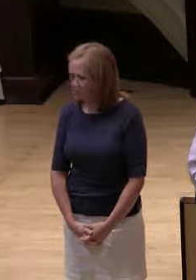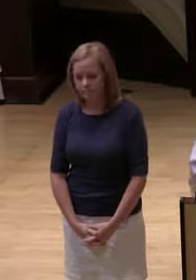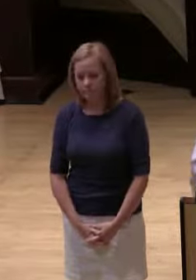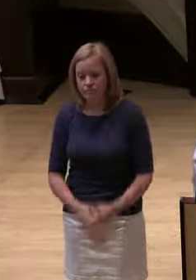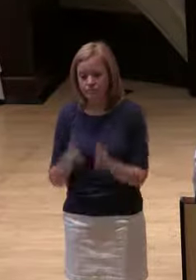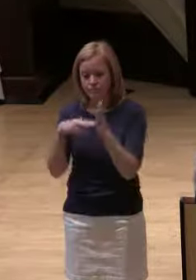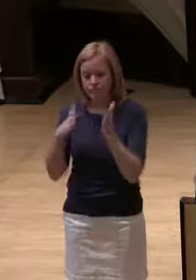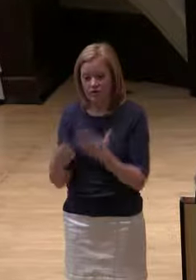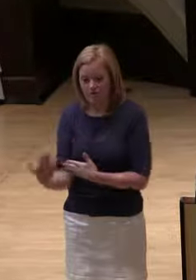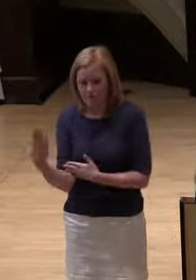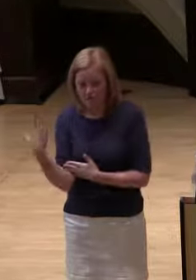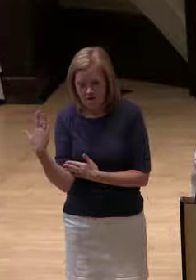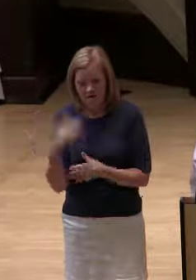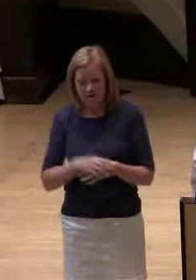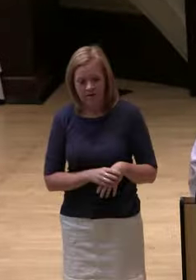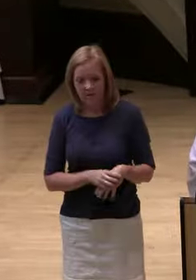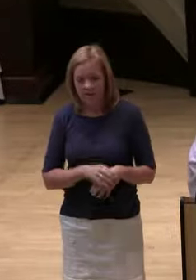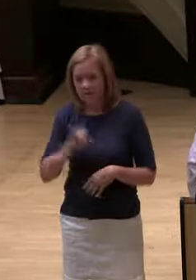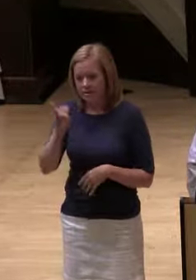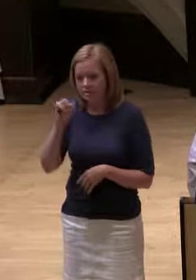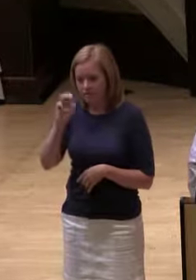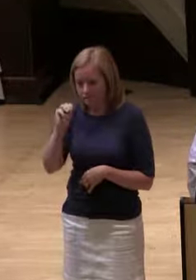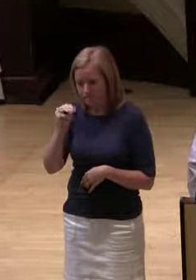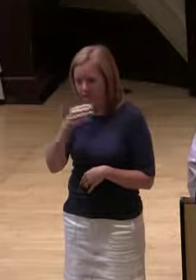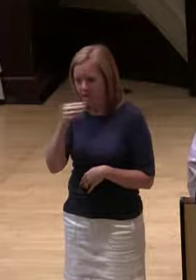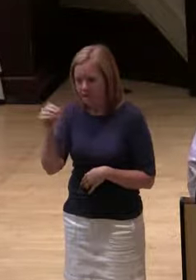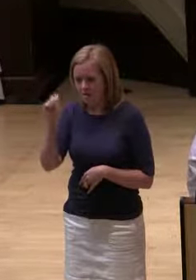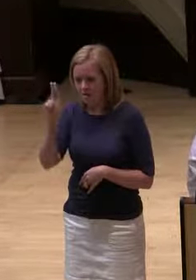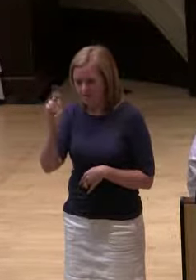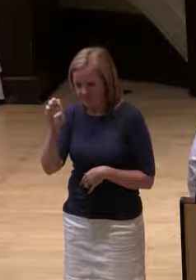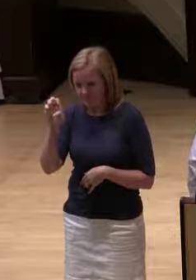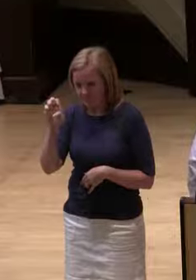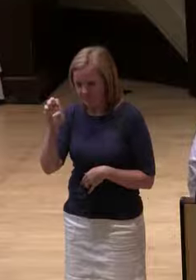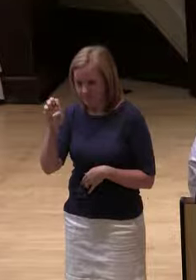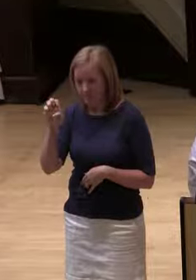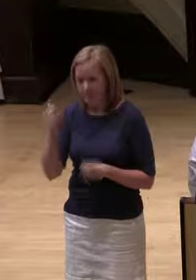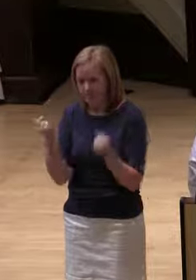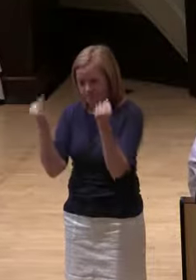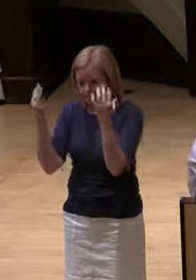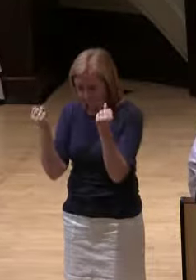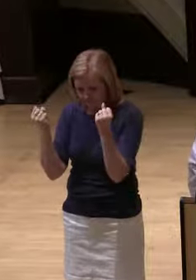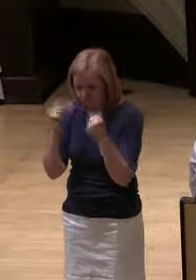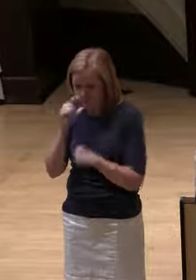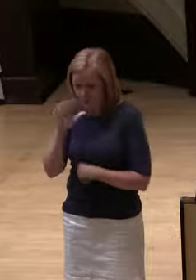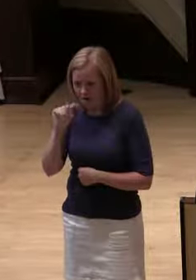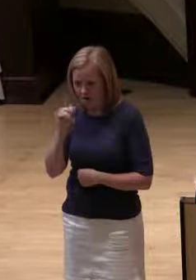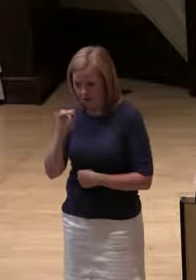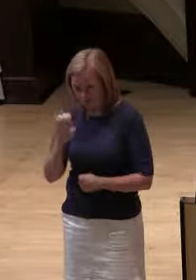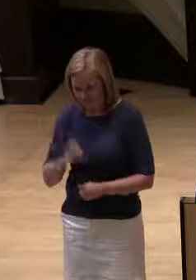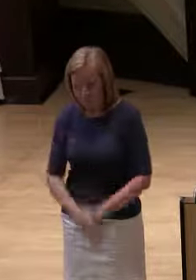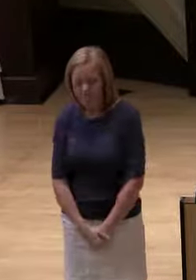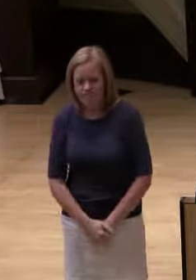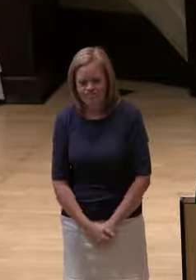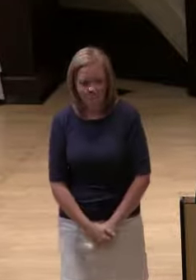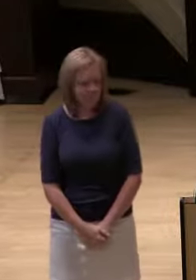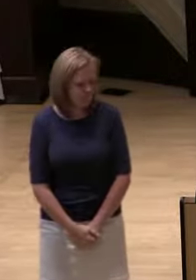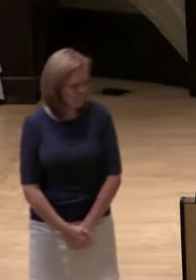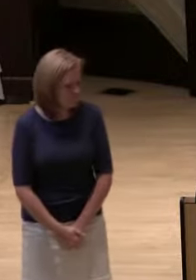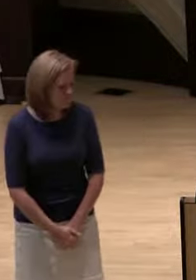Our readers this morning are Jim and Sue, and our signer is Catherine.